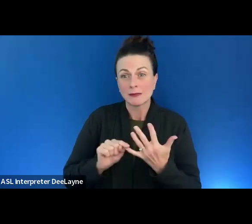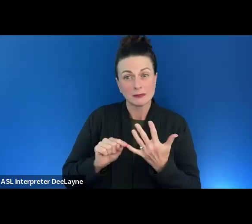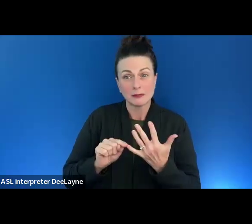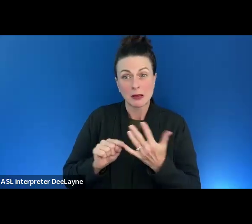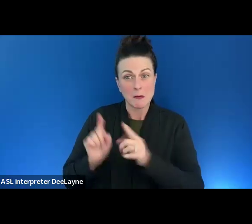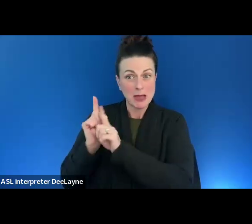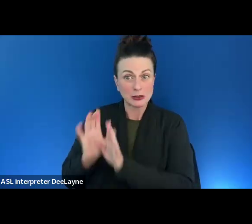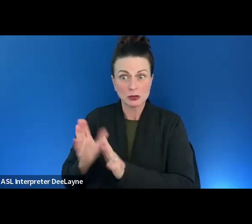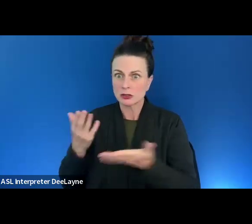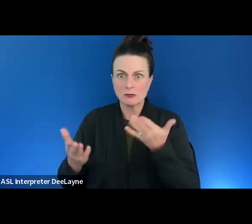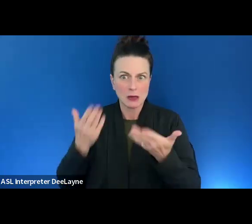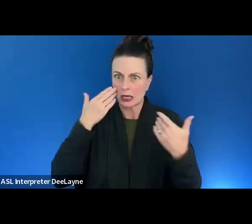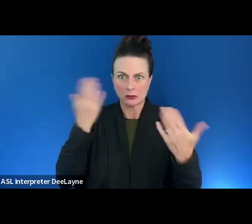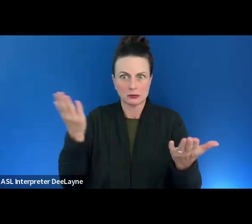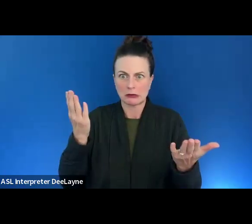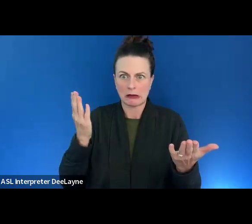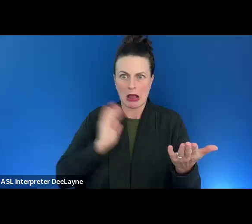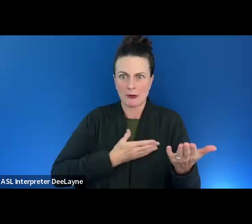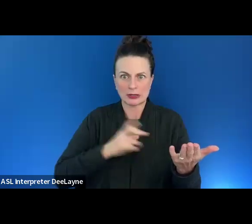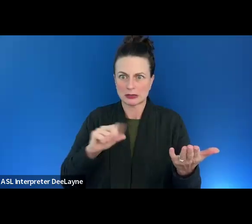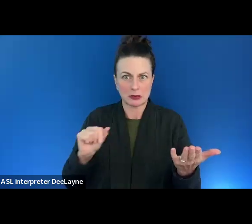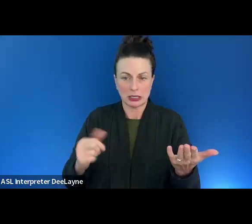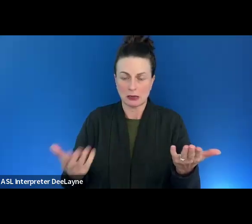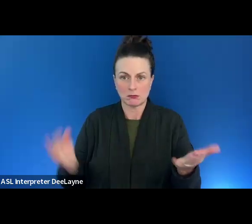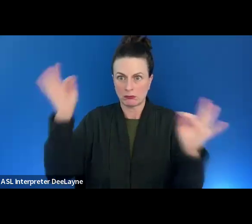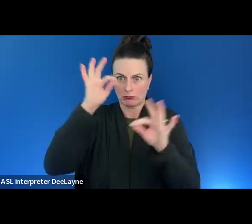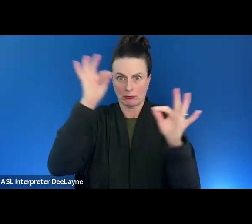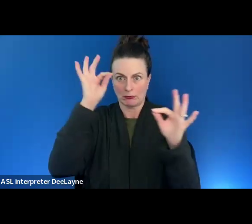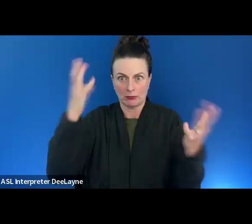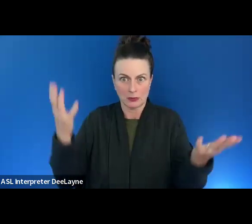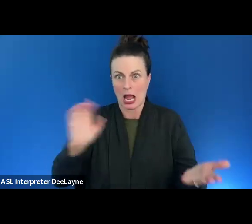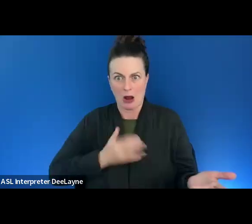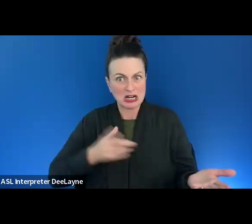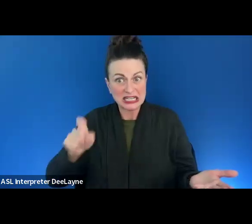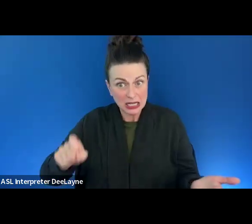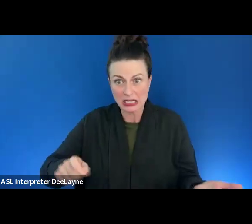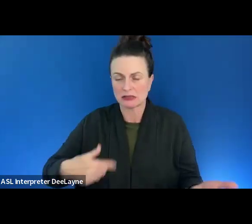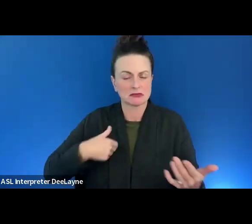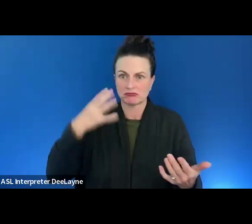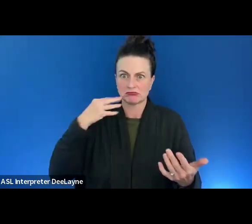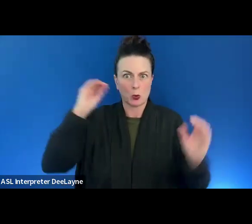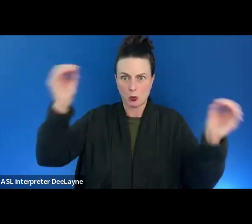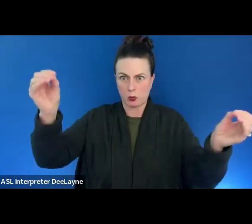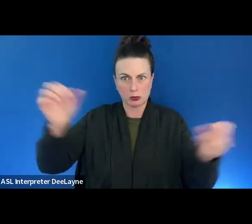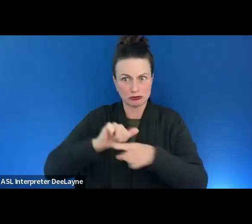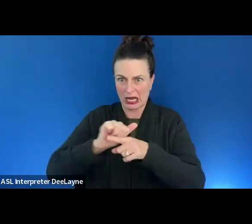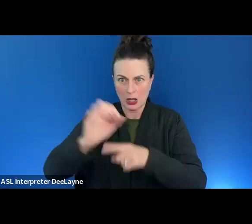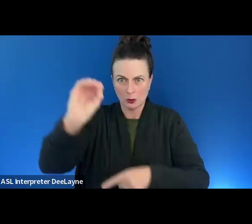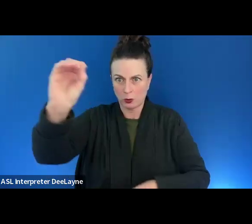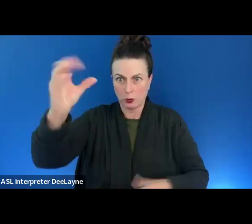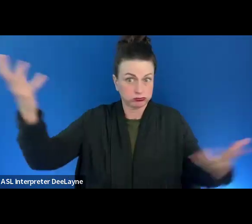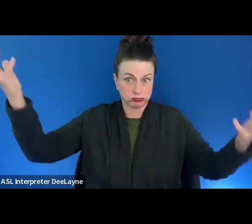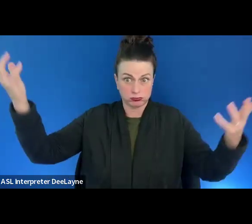mentors may not know anything about our disability. They may not know anything about our needs. They may not have had a lot of training. So